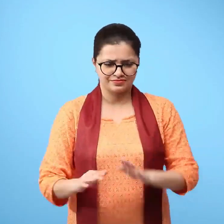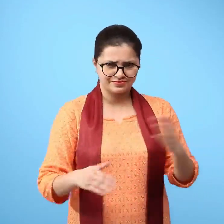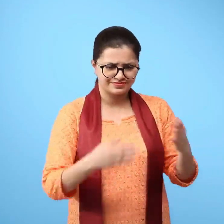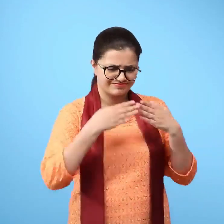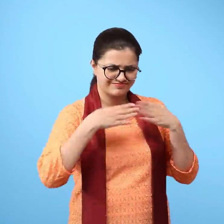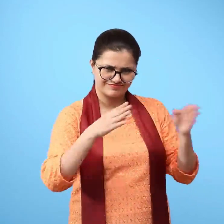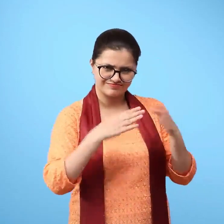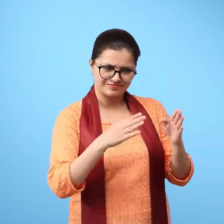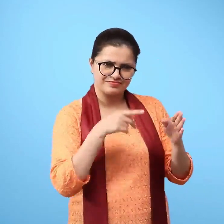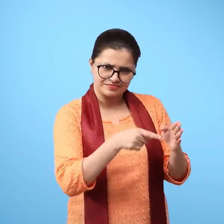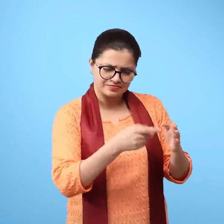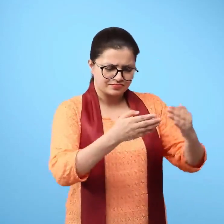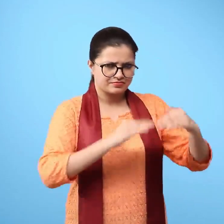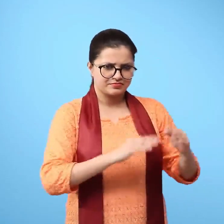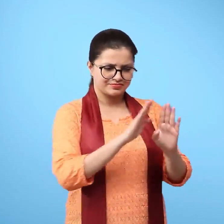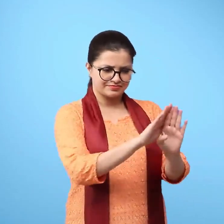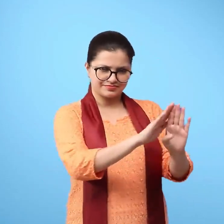the windows and the doors clearly marked,